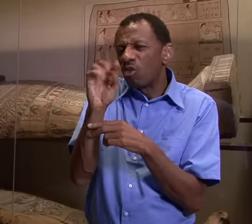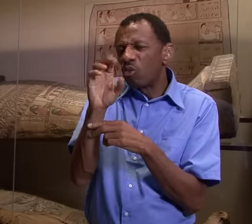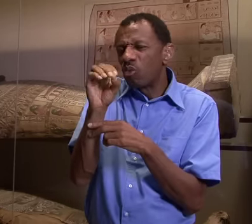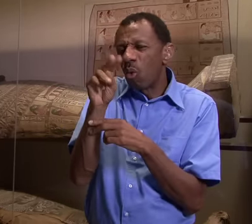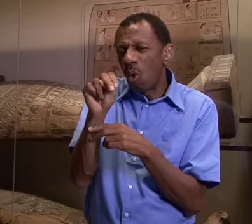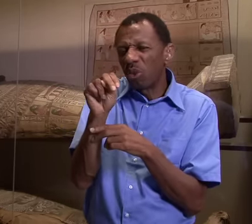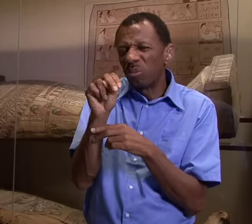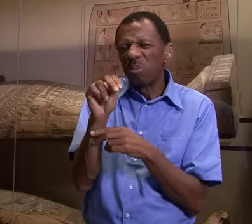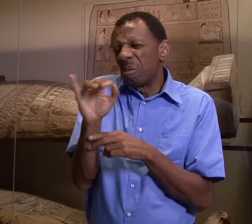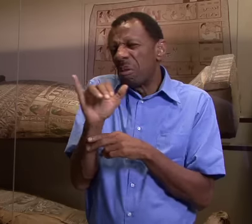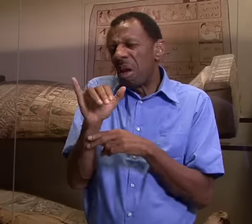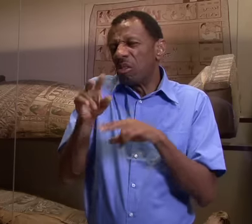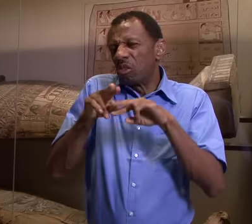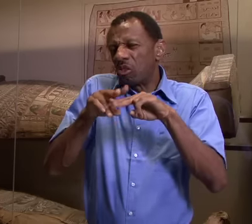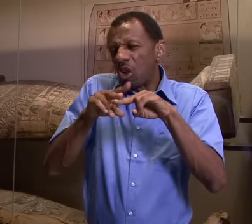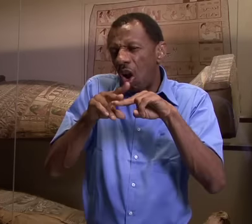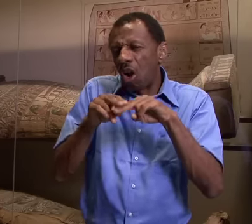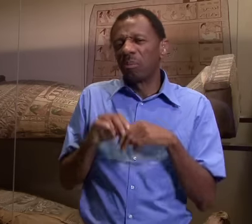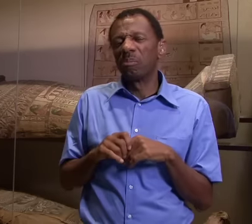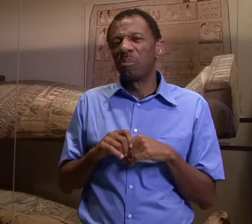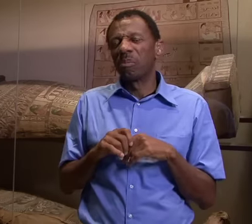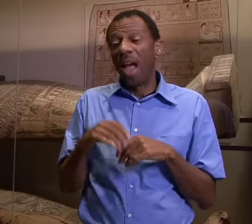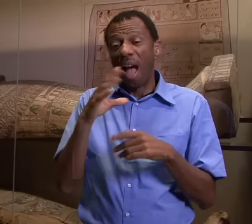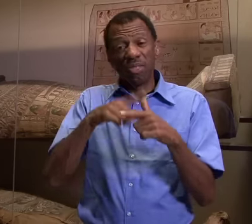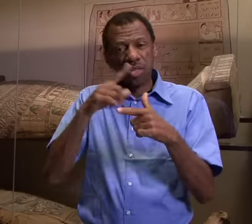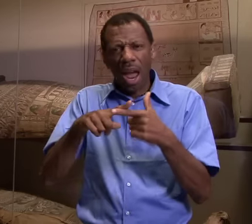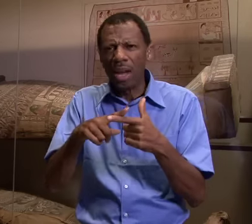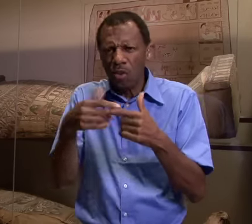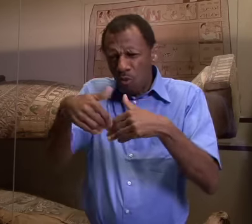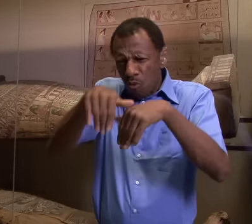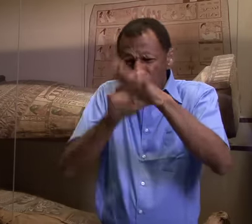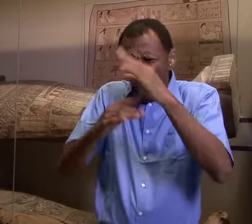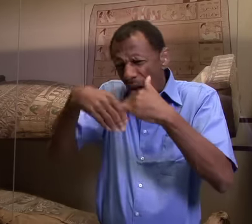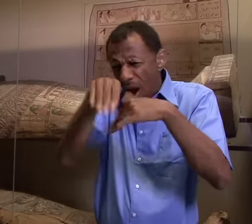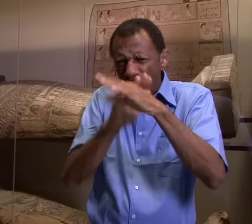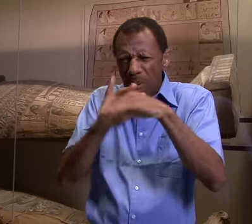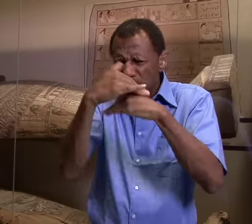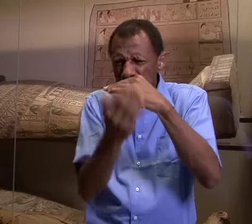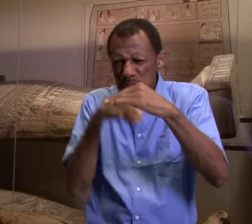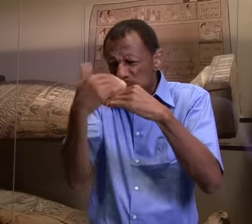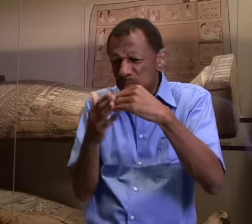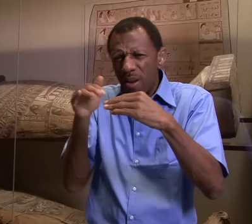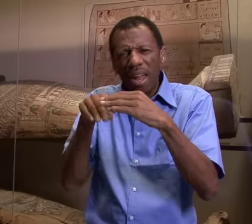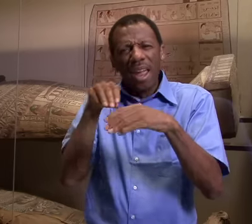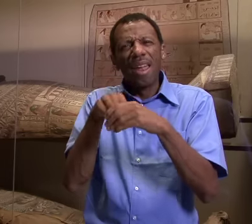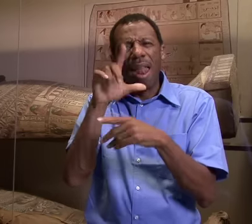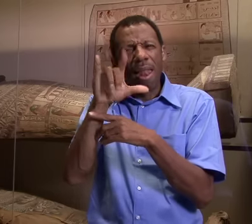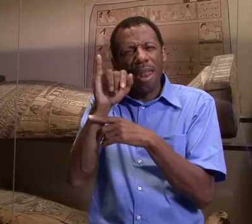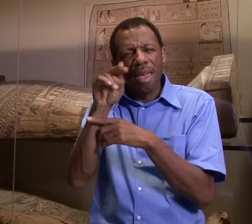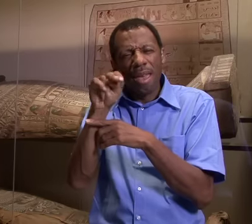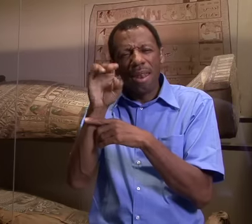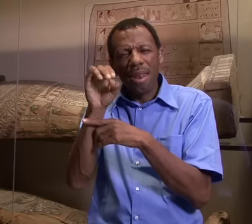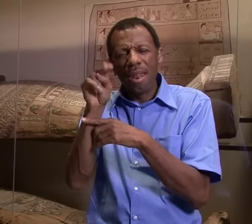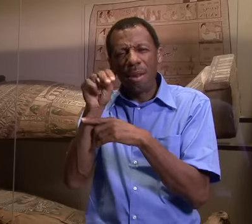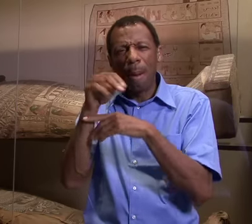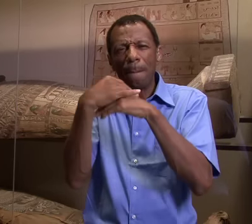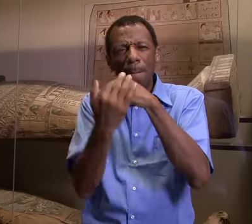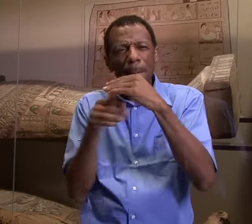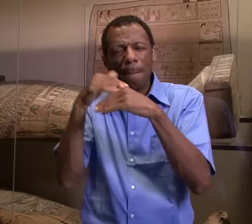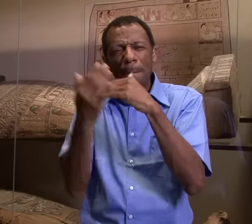Here we have several artificial mummies, both human and animal, preserved with natron, a type of salt,